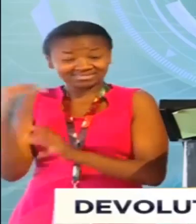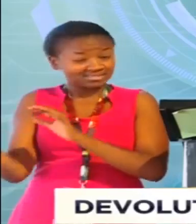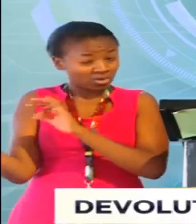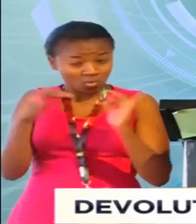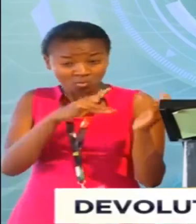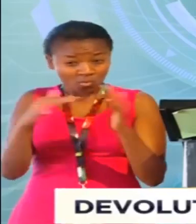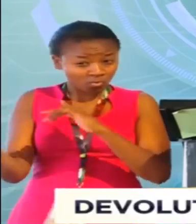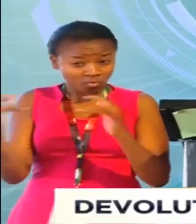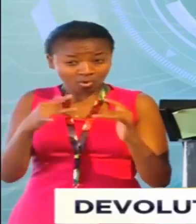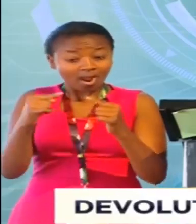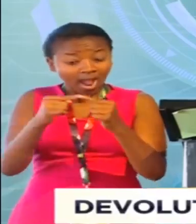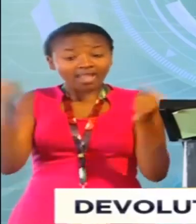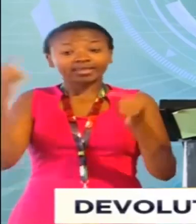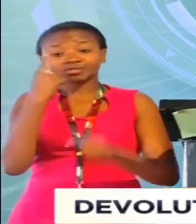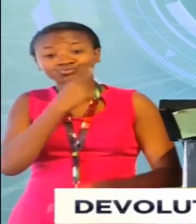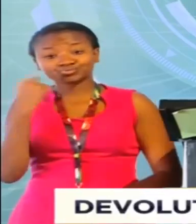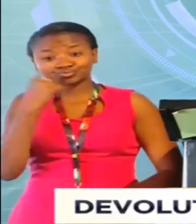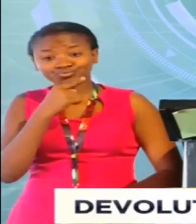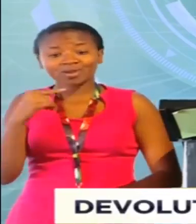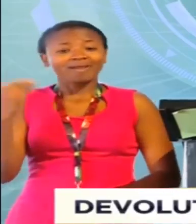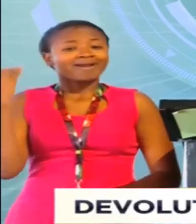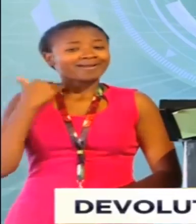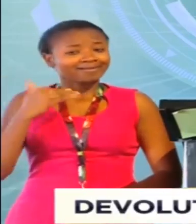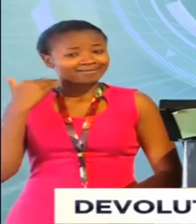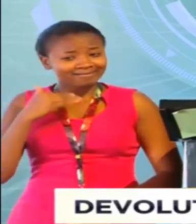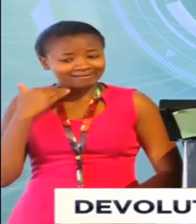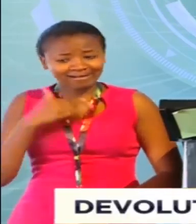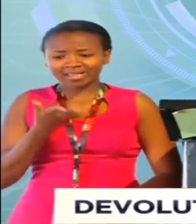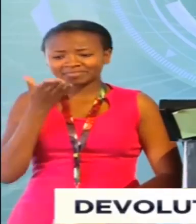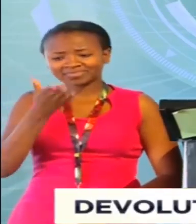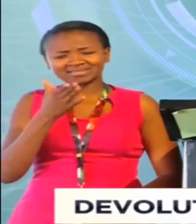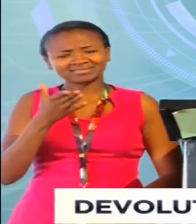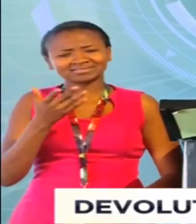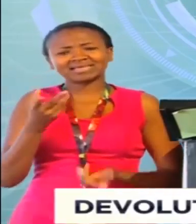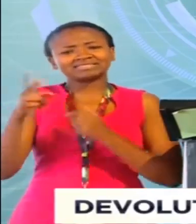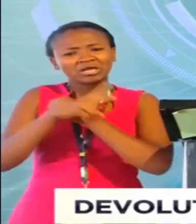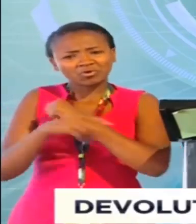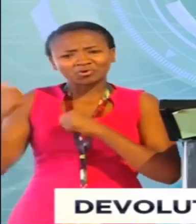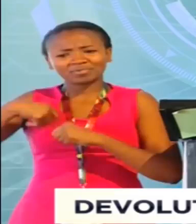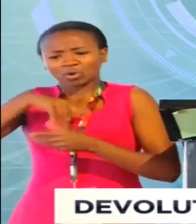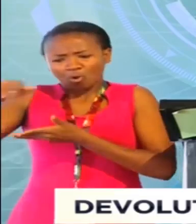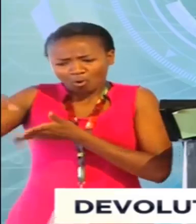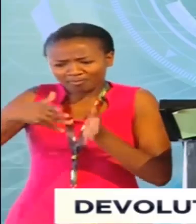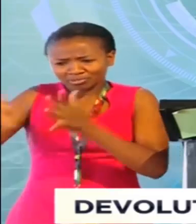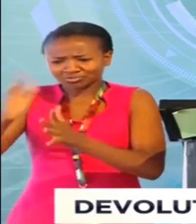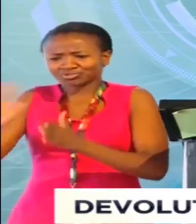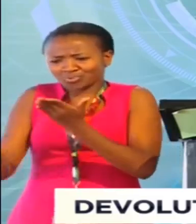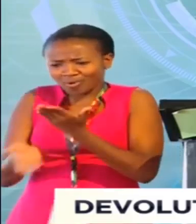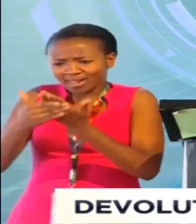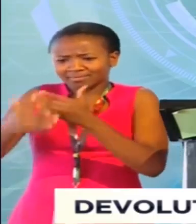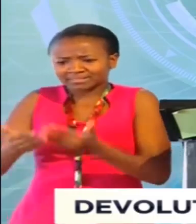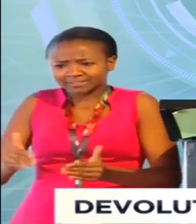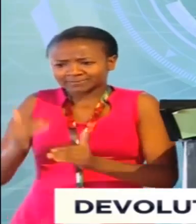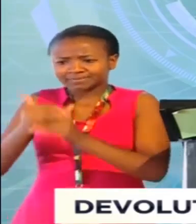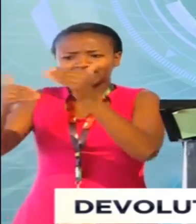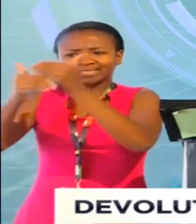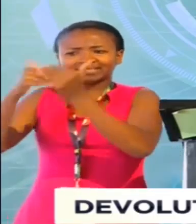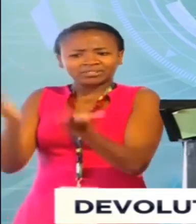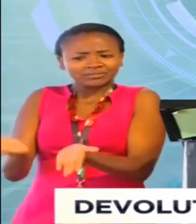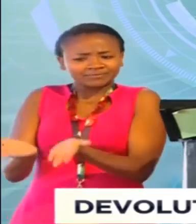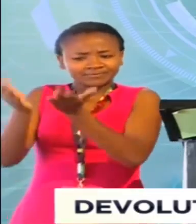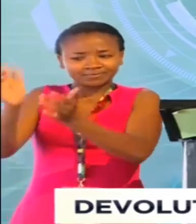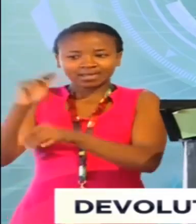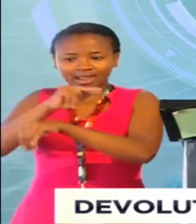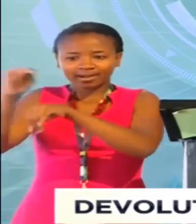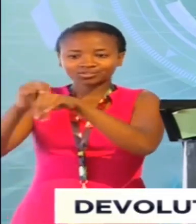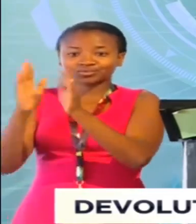war against a crime that robs us the opportunity to build a nation with